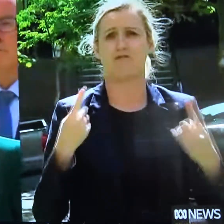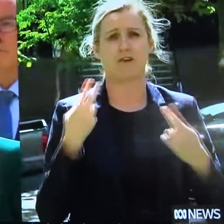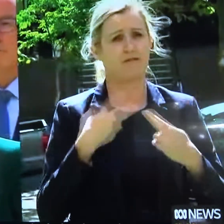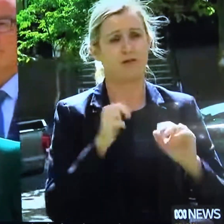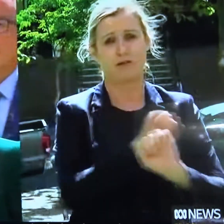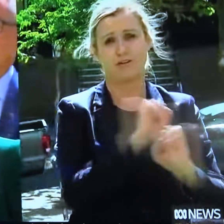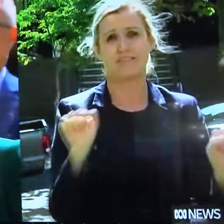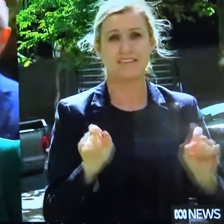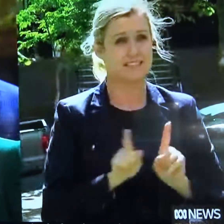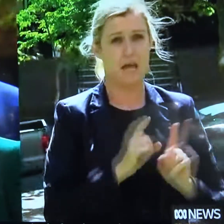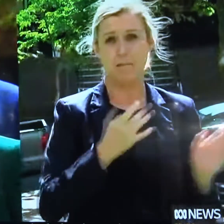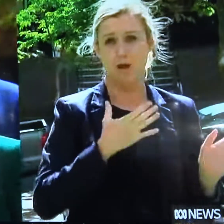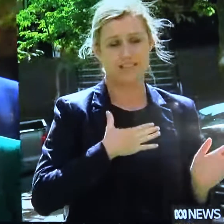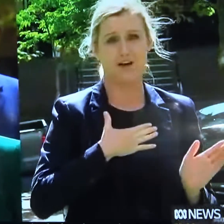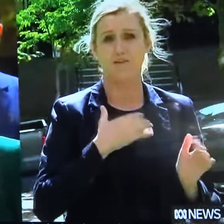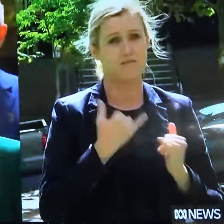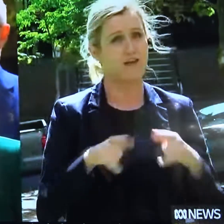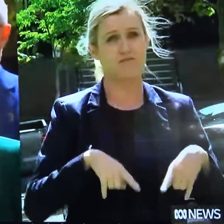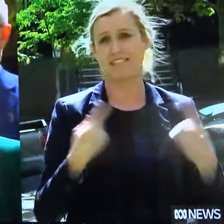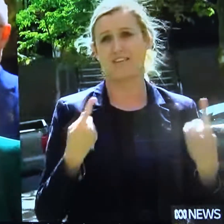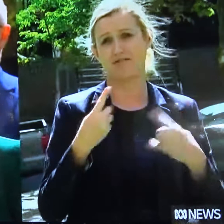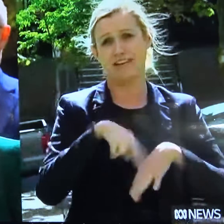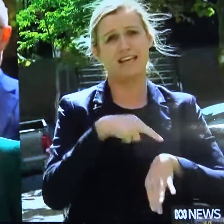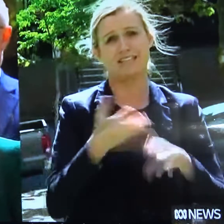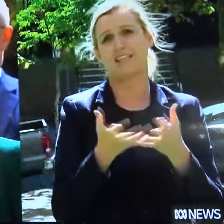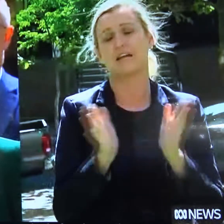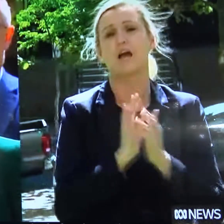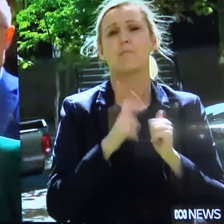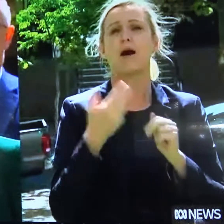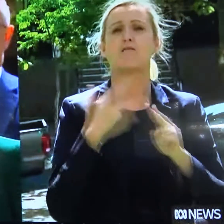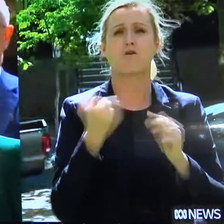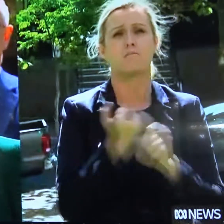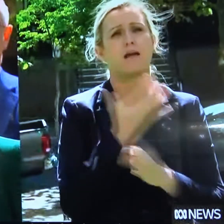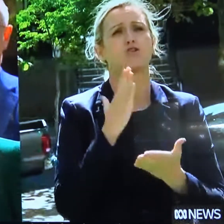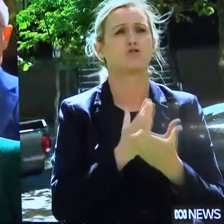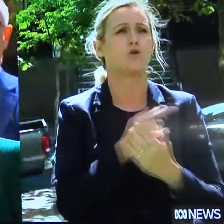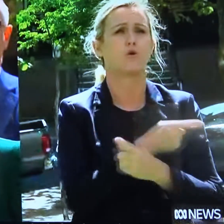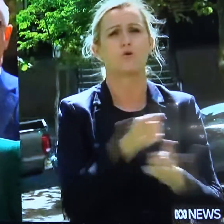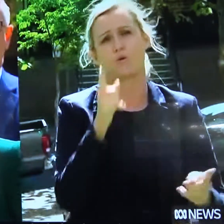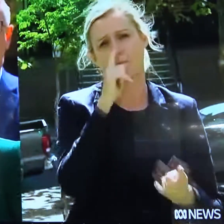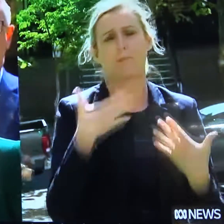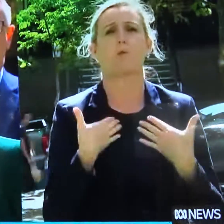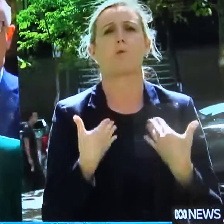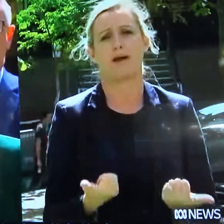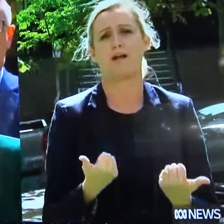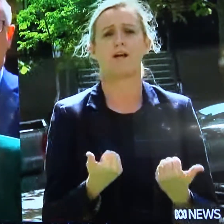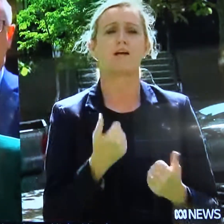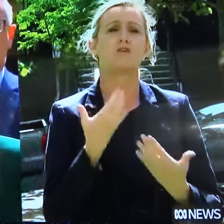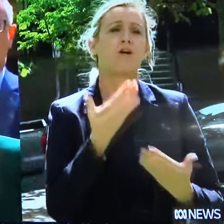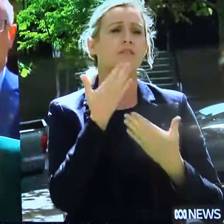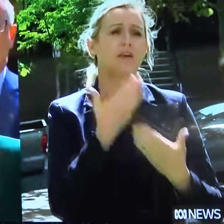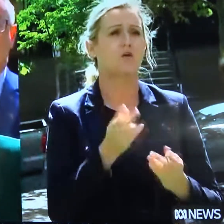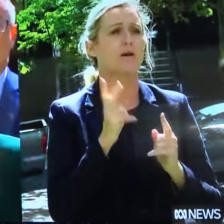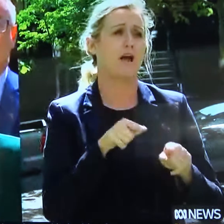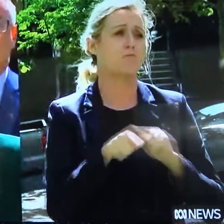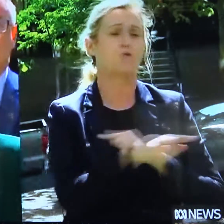for many of us, including myself, but it's to keep the public safe, and I really want to thank the vast majority of our citizens who've done an